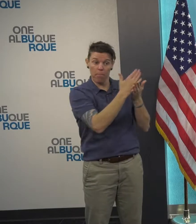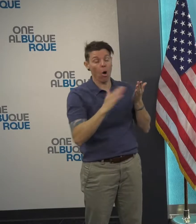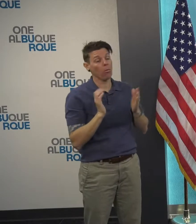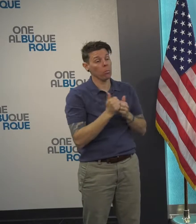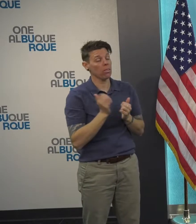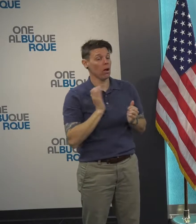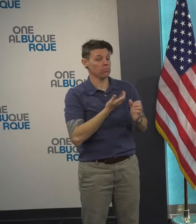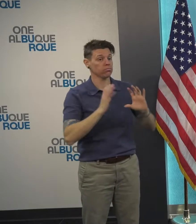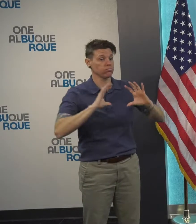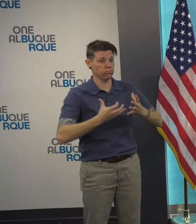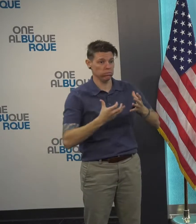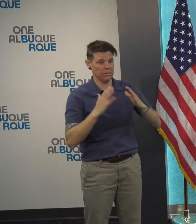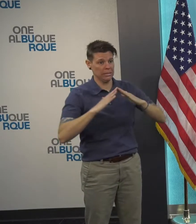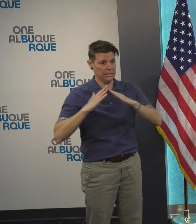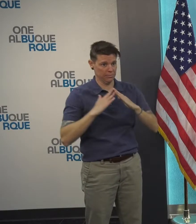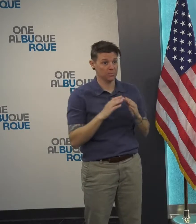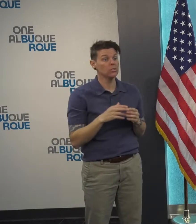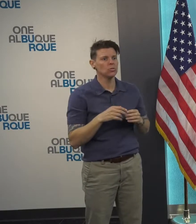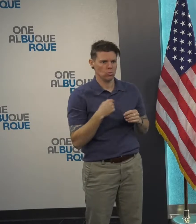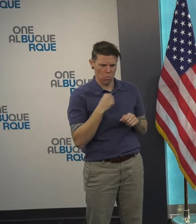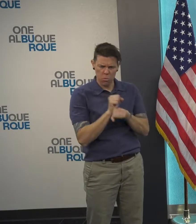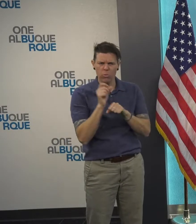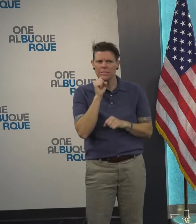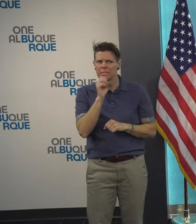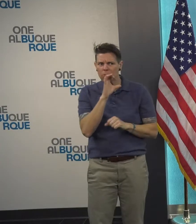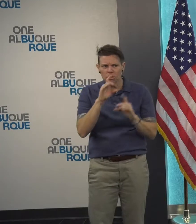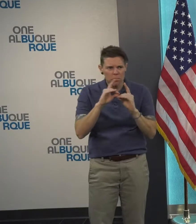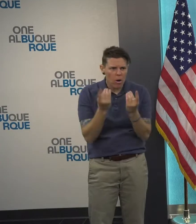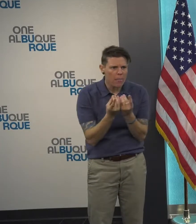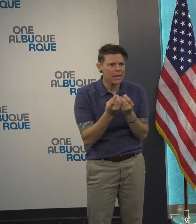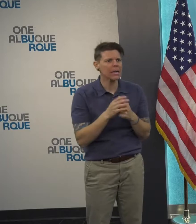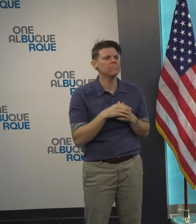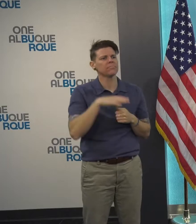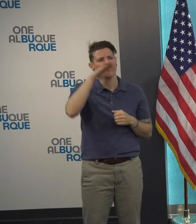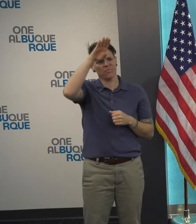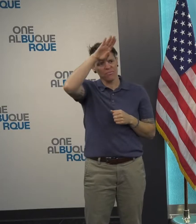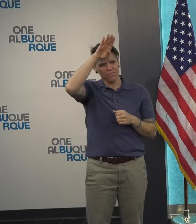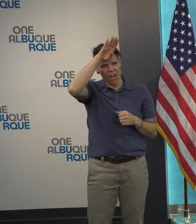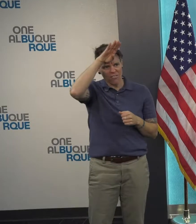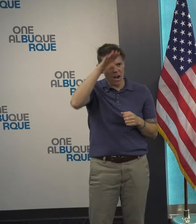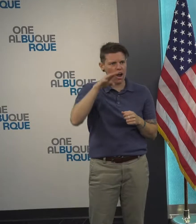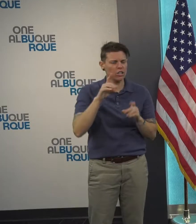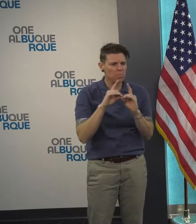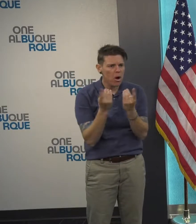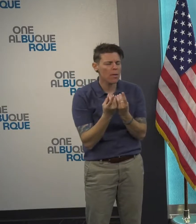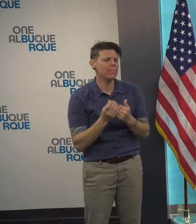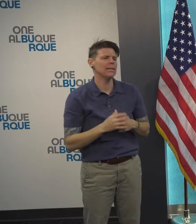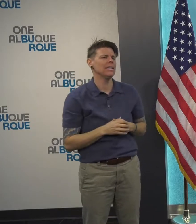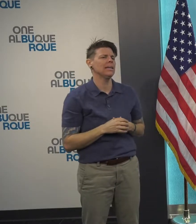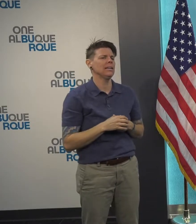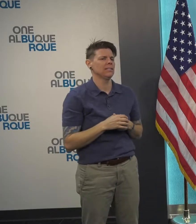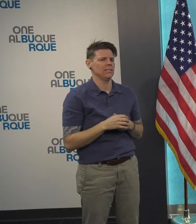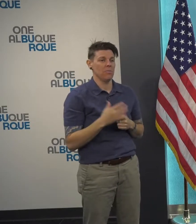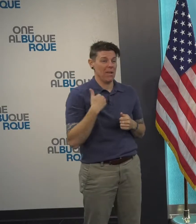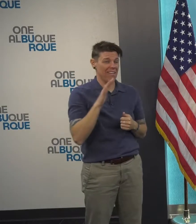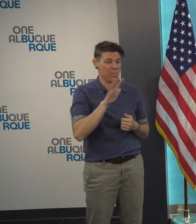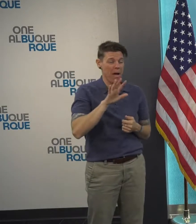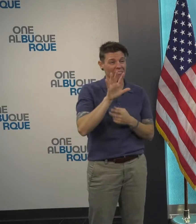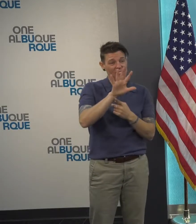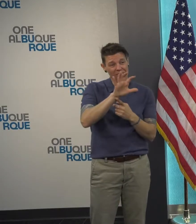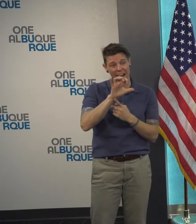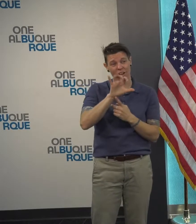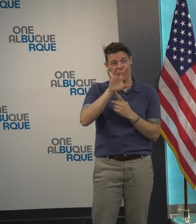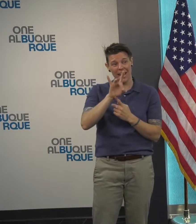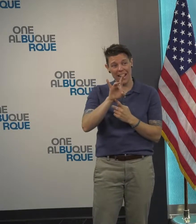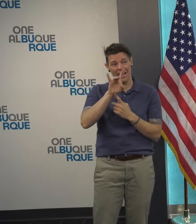of Senior Affairs and our police department substations have gathered 5,834 pounds of non-perishable foods